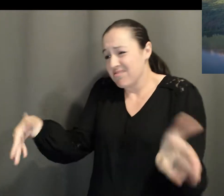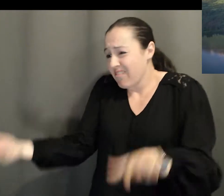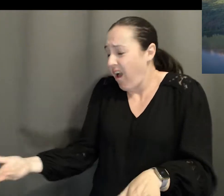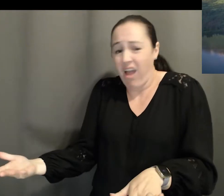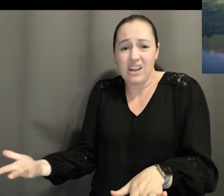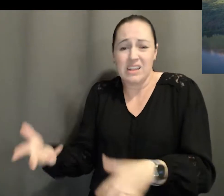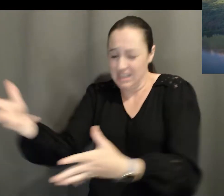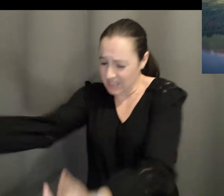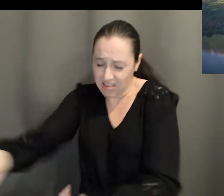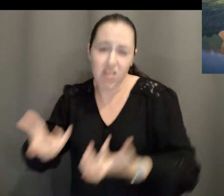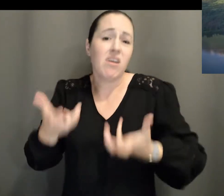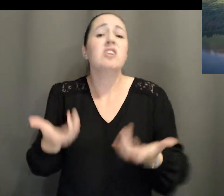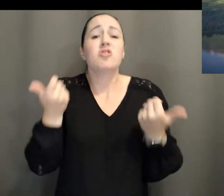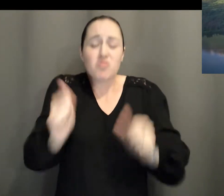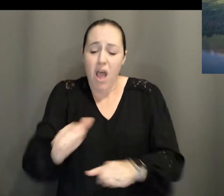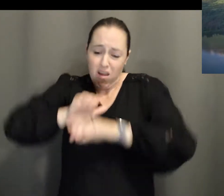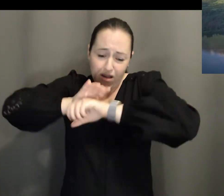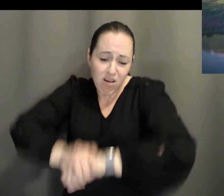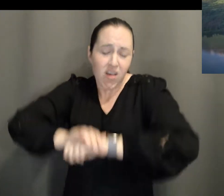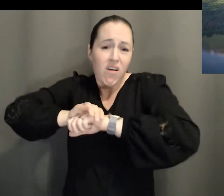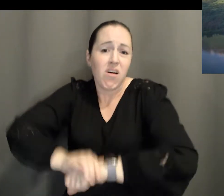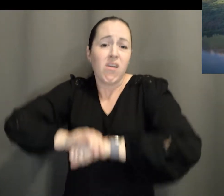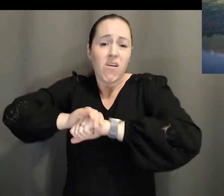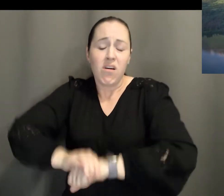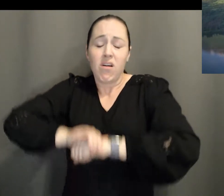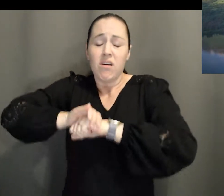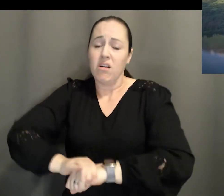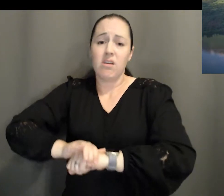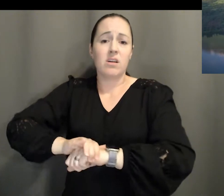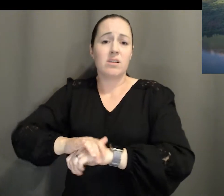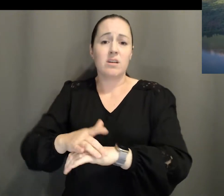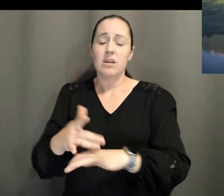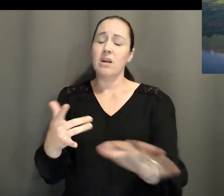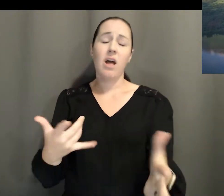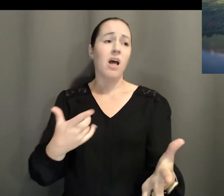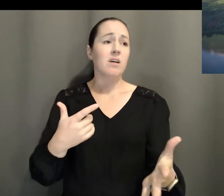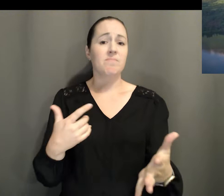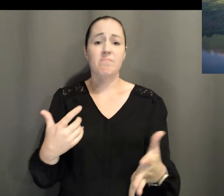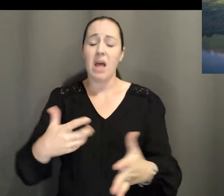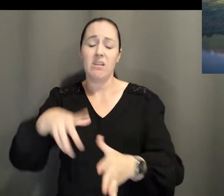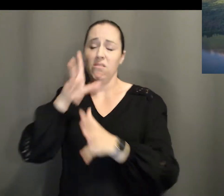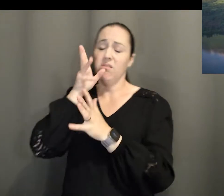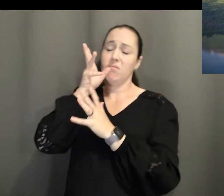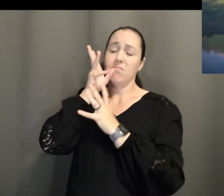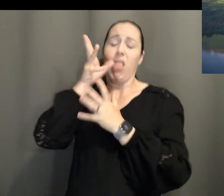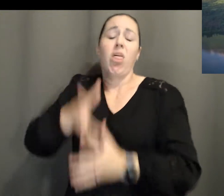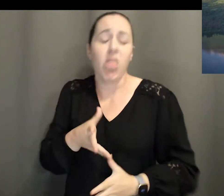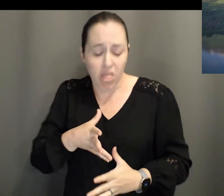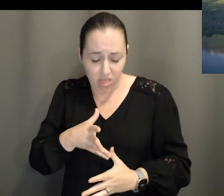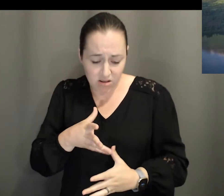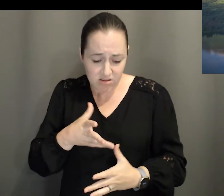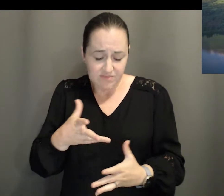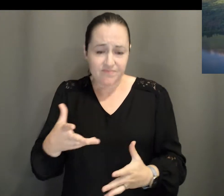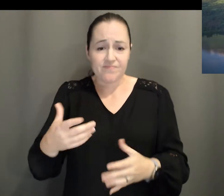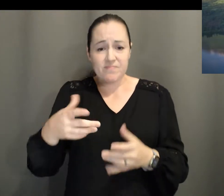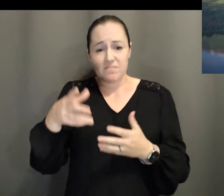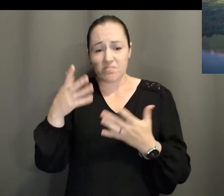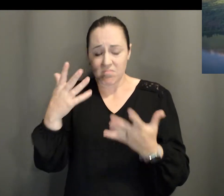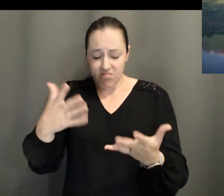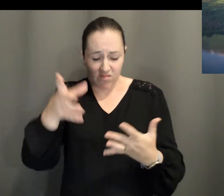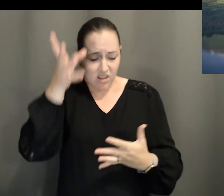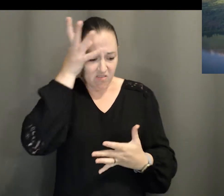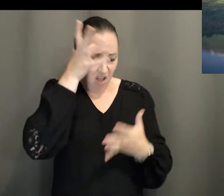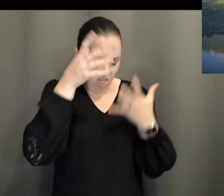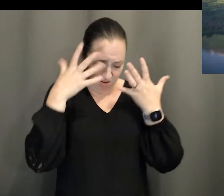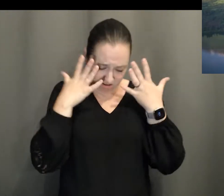help me get him out of the car. We're like, sir, he's deceased. And he pulls him out. He starts trying to do CPR on his son. And not to get too graphic, but he comes